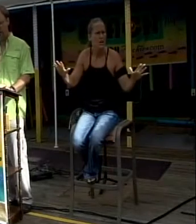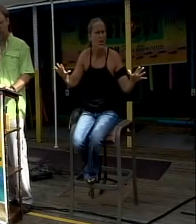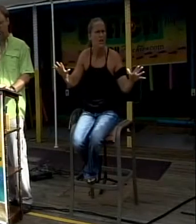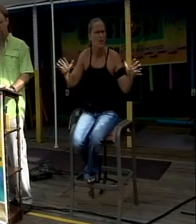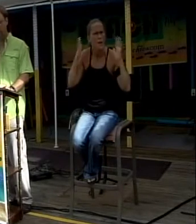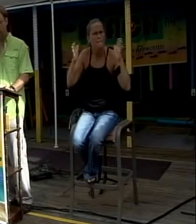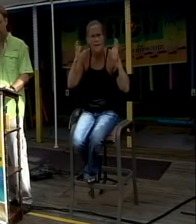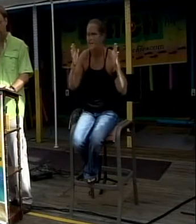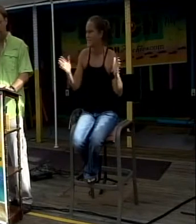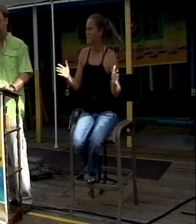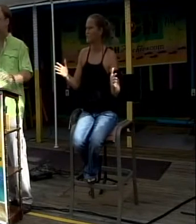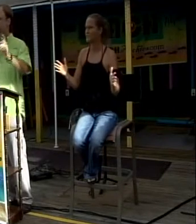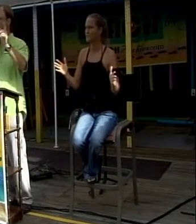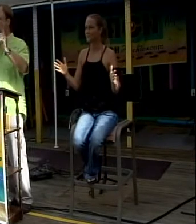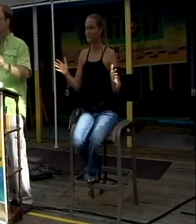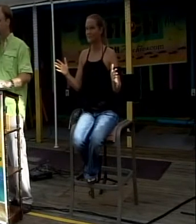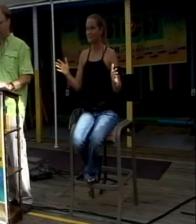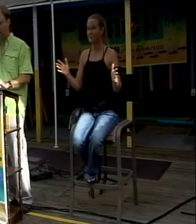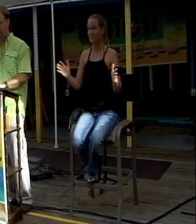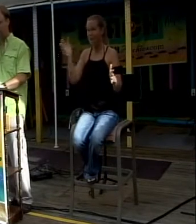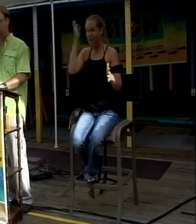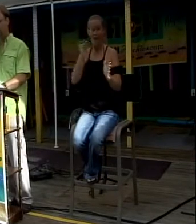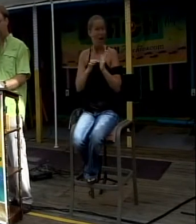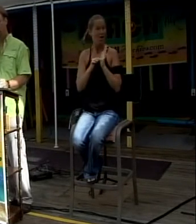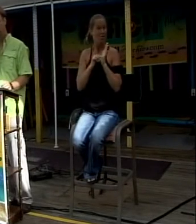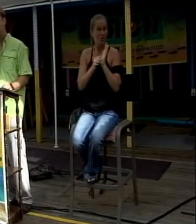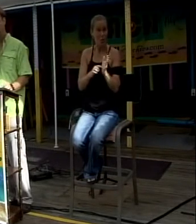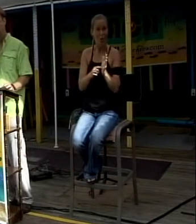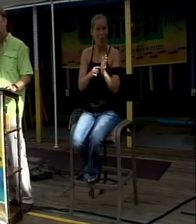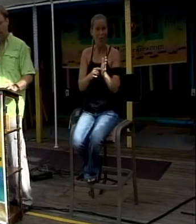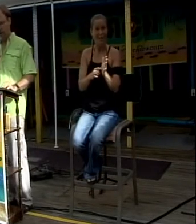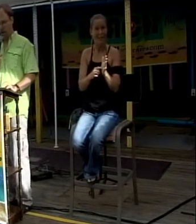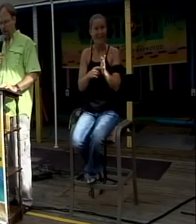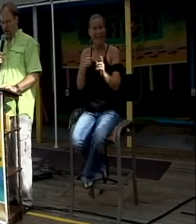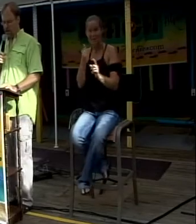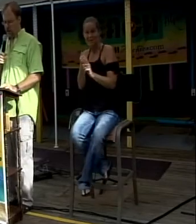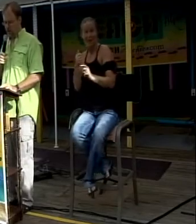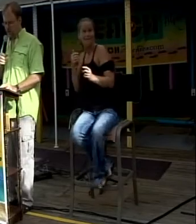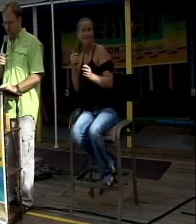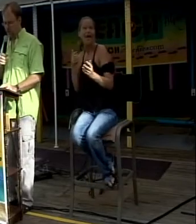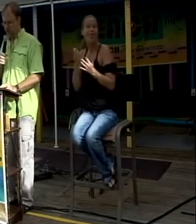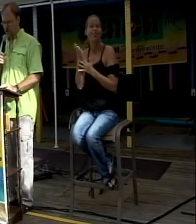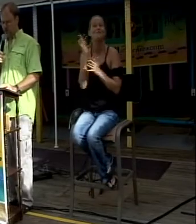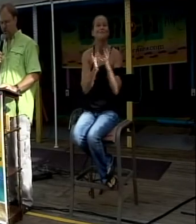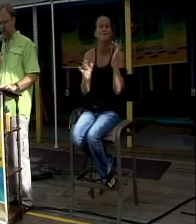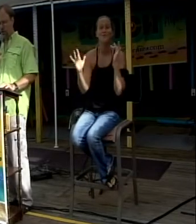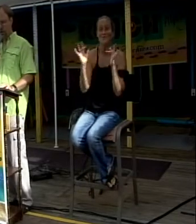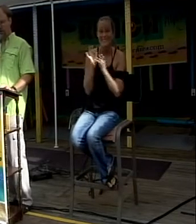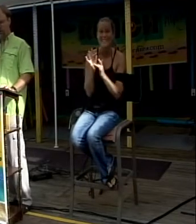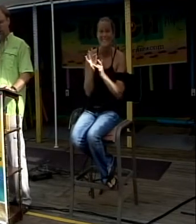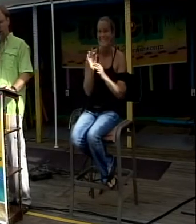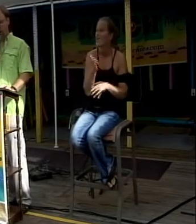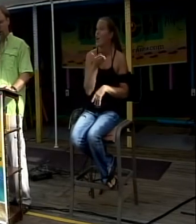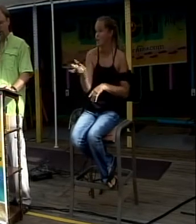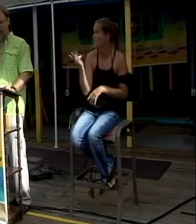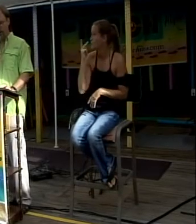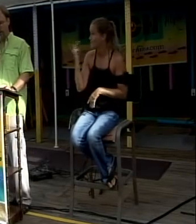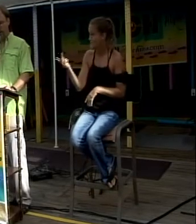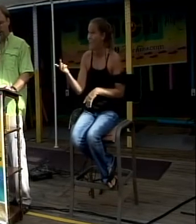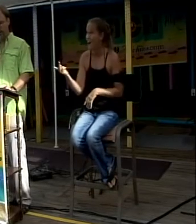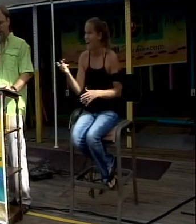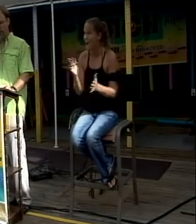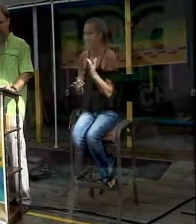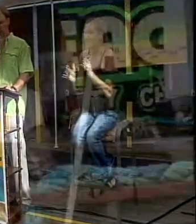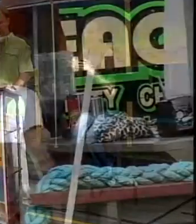by miracles, wonders, and signs which God did through him in your midst, as you also know,